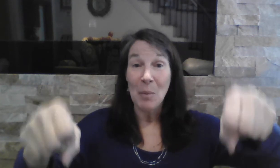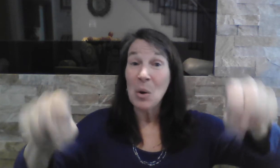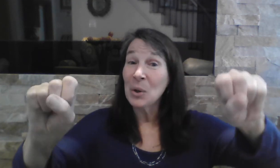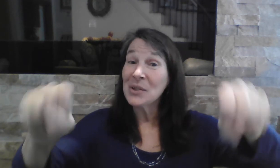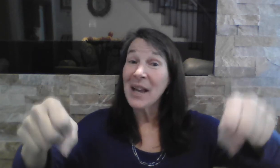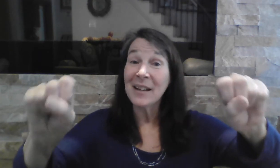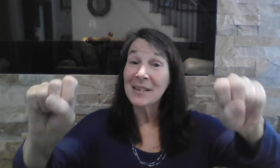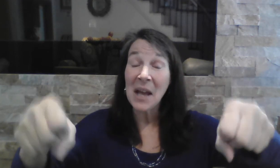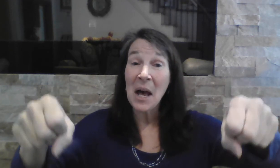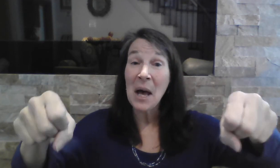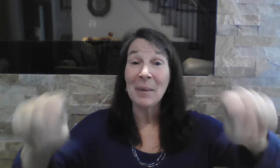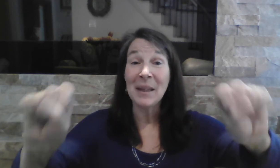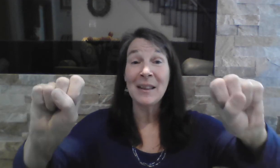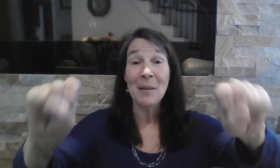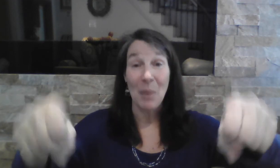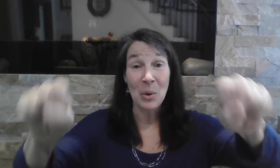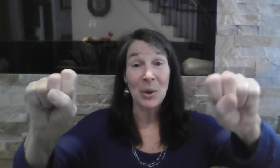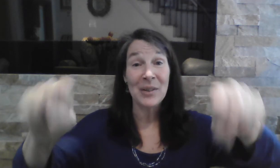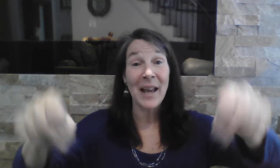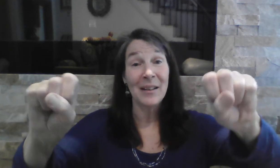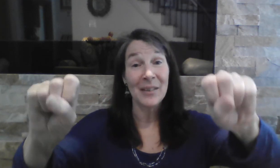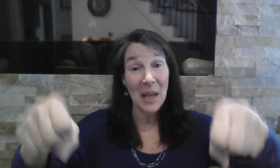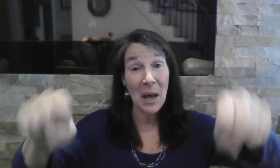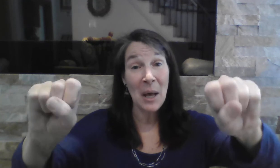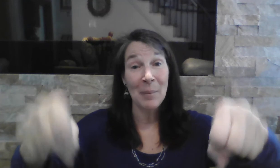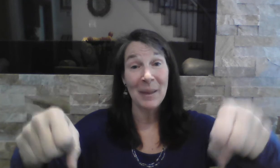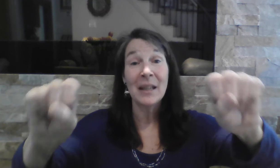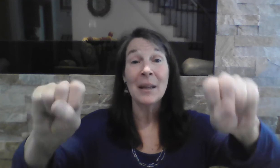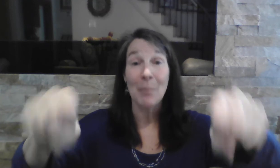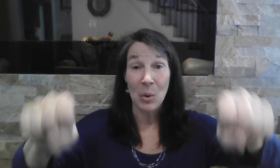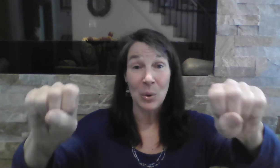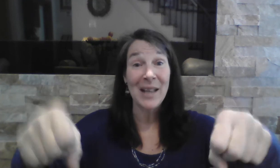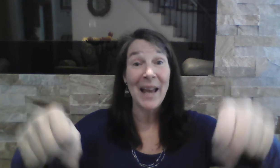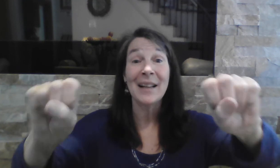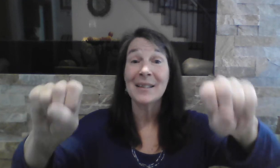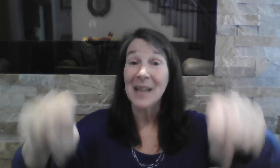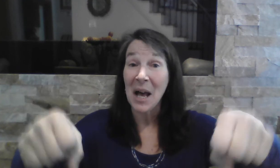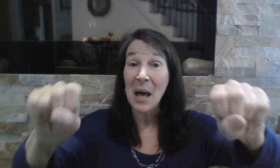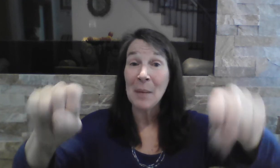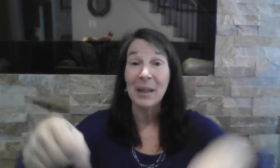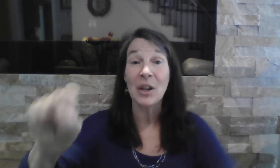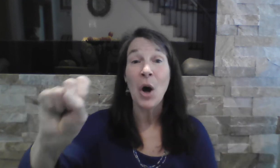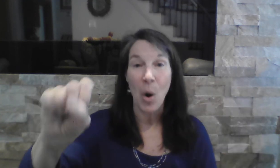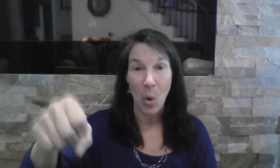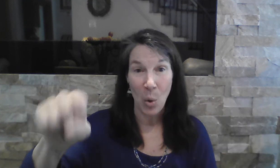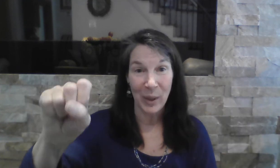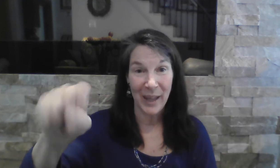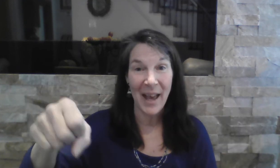motorcycle's coming the motorcycle's coming the motorcycle's coming oh yeah